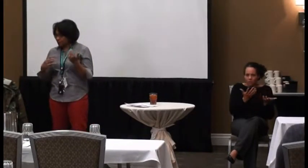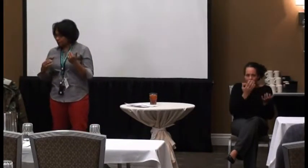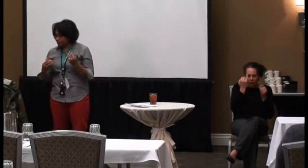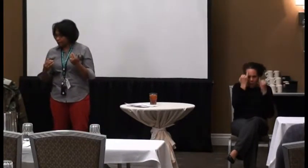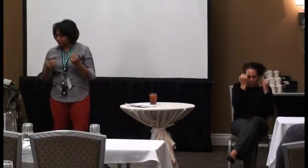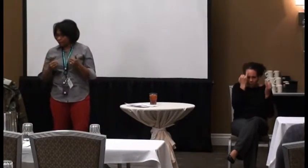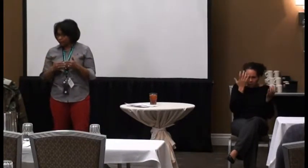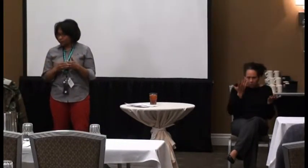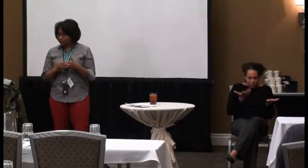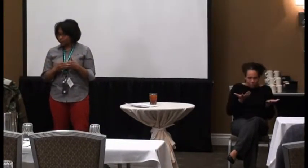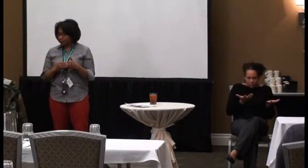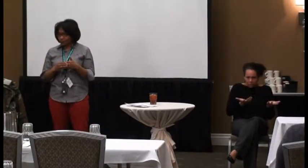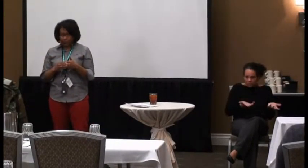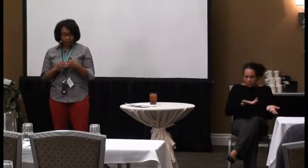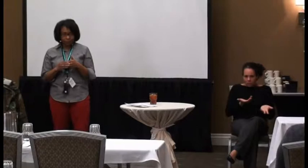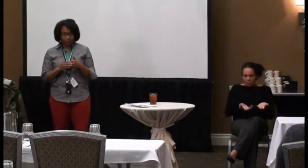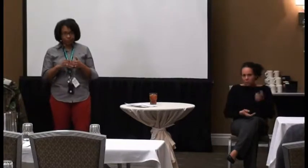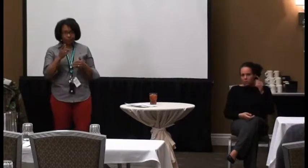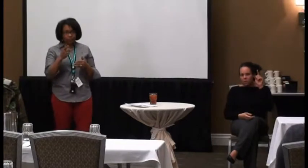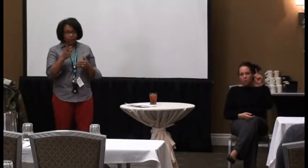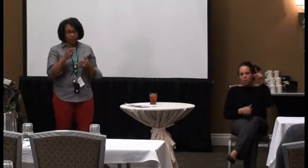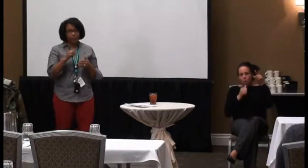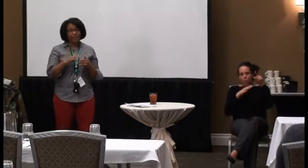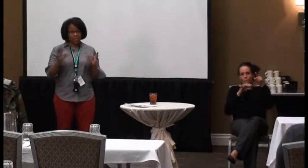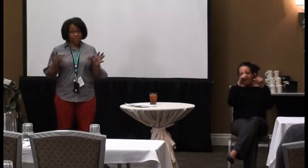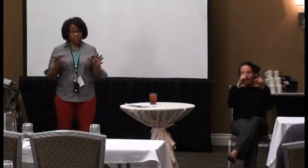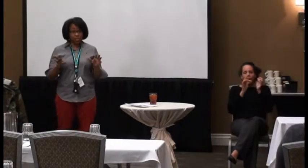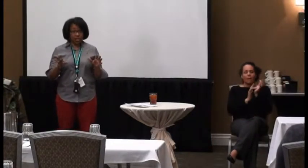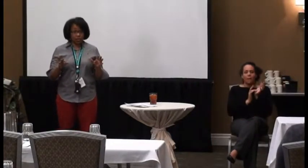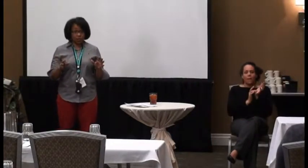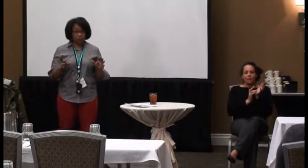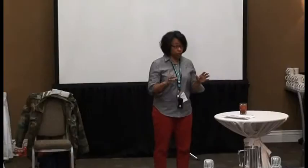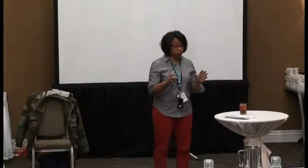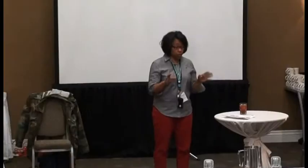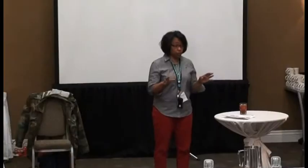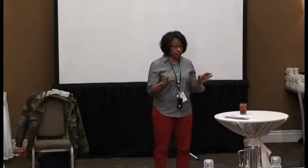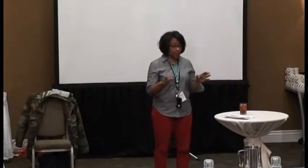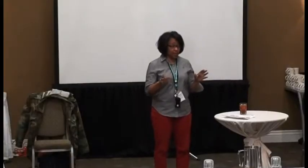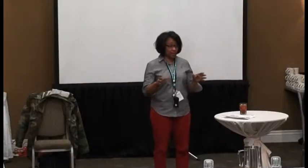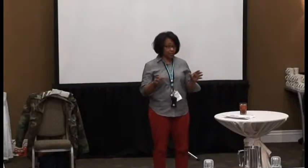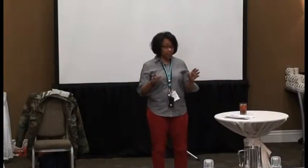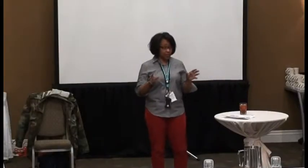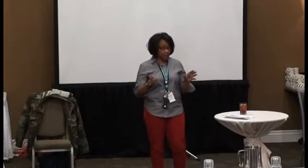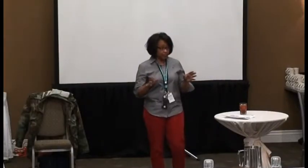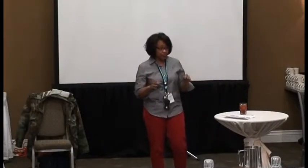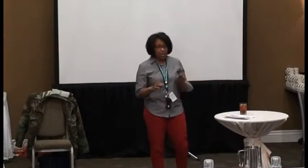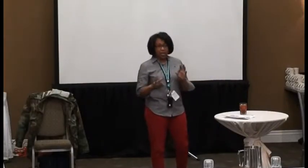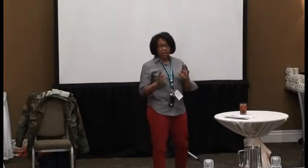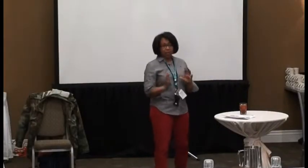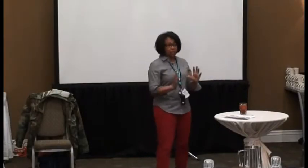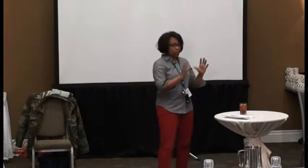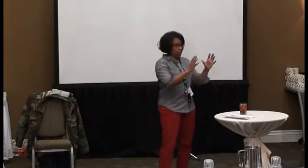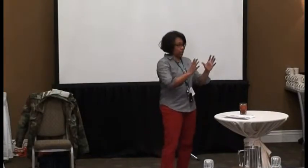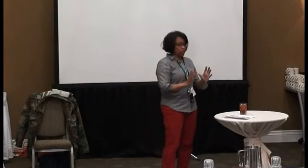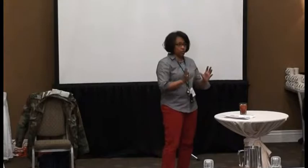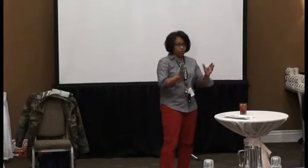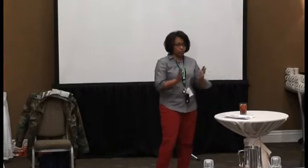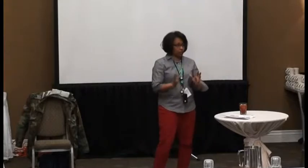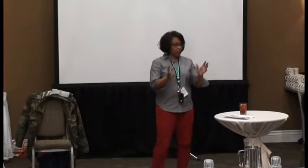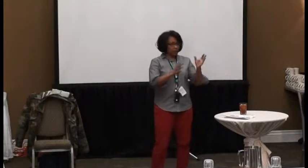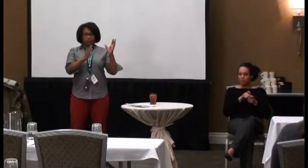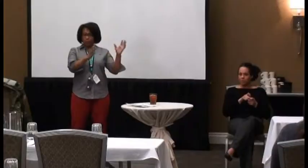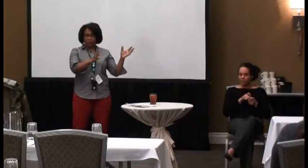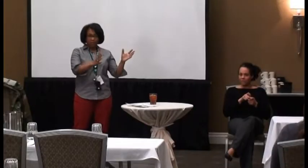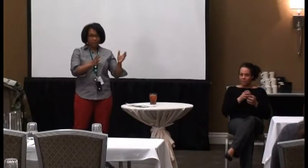idea. I'm in the medication. Medication in general for children and adolescents, right? Any